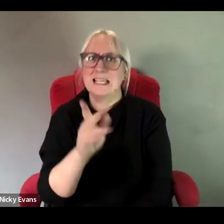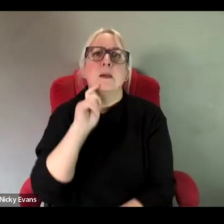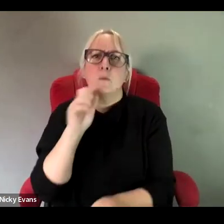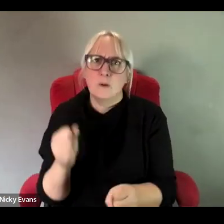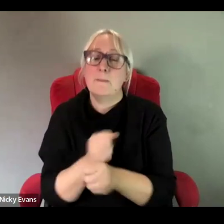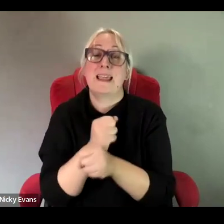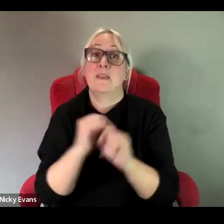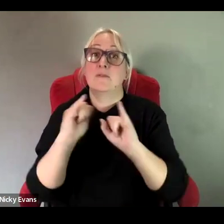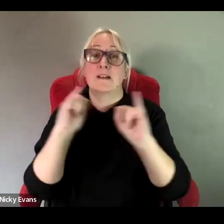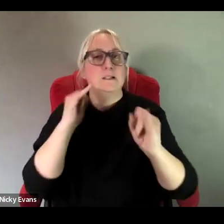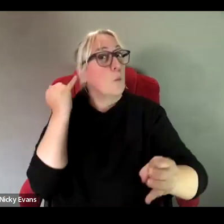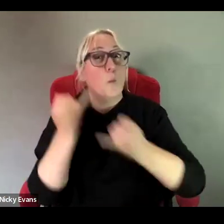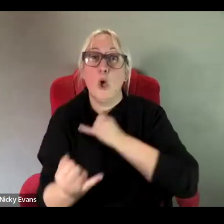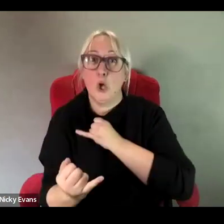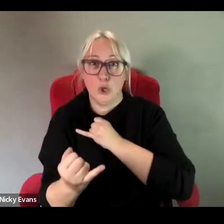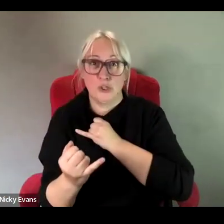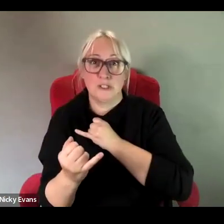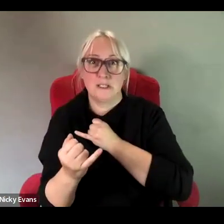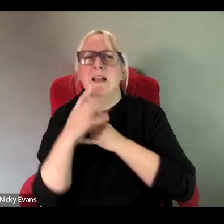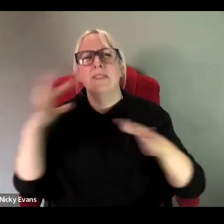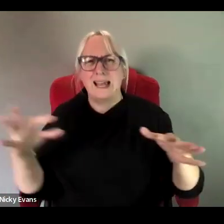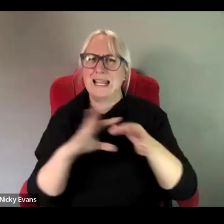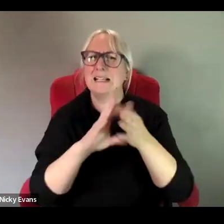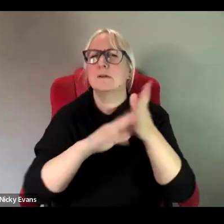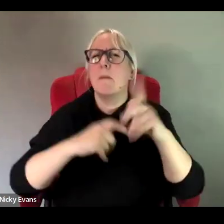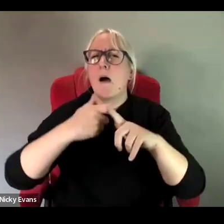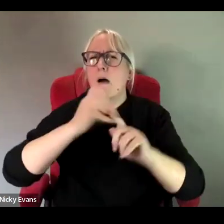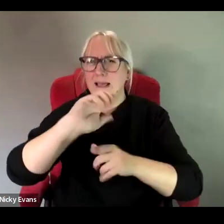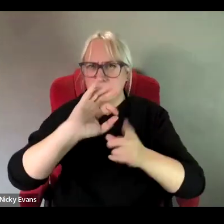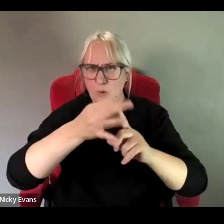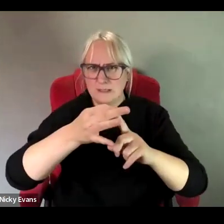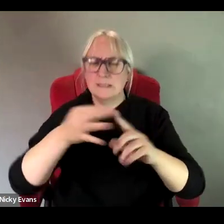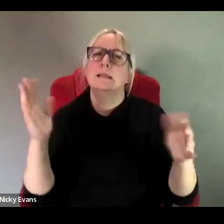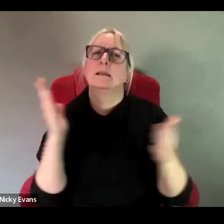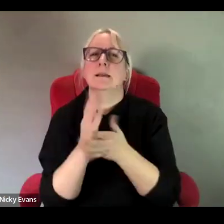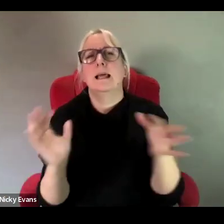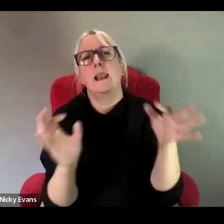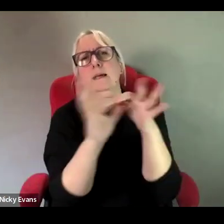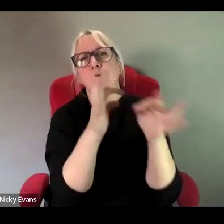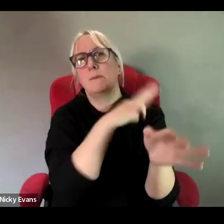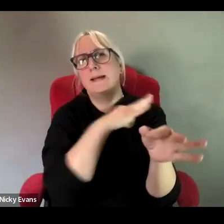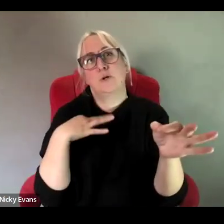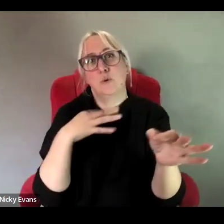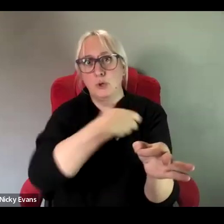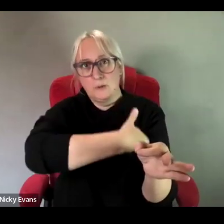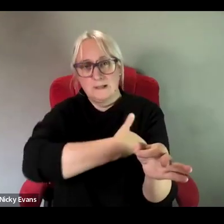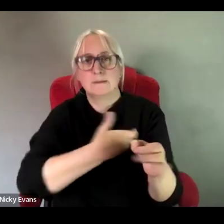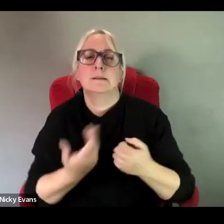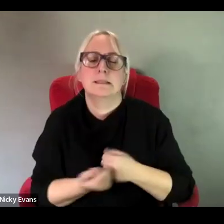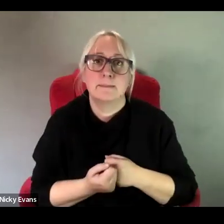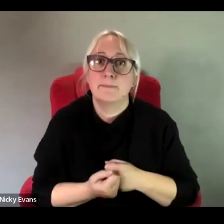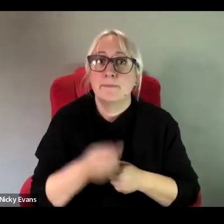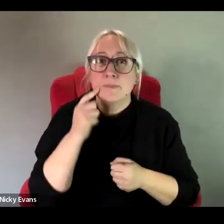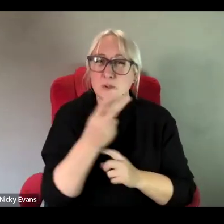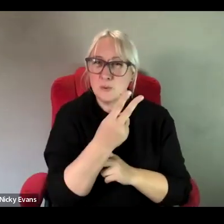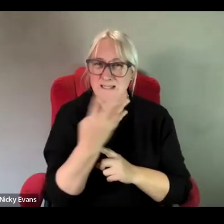deepen the crisis, which links us then into what Mark and others have said about linking it with medical unions and so on. But yeah, I think that